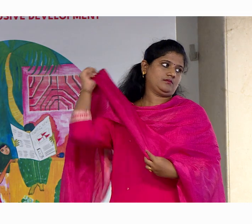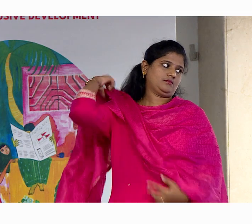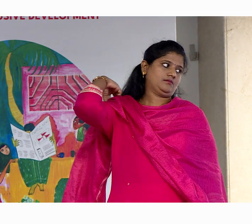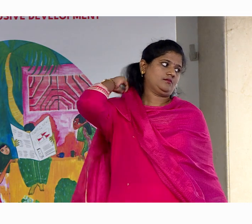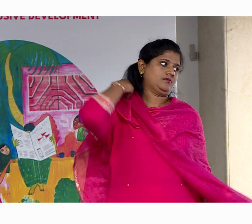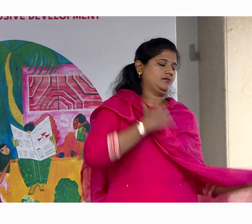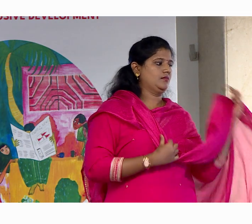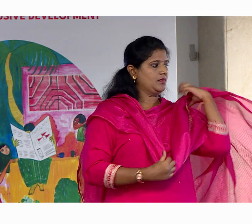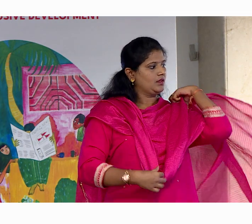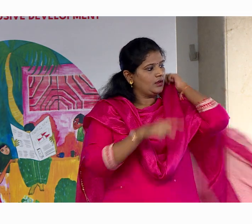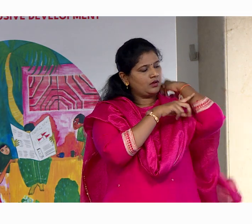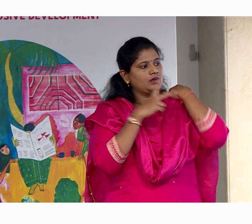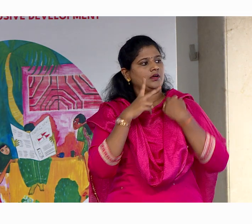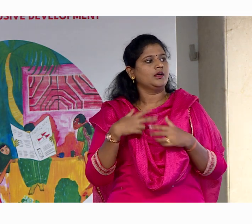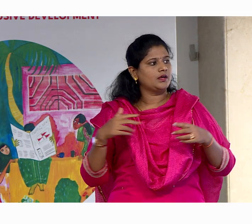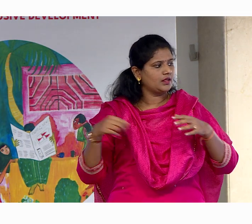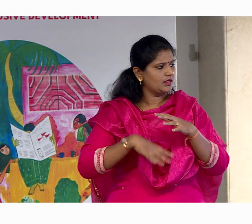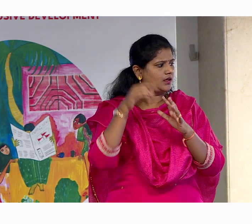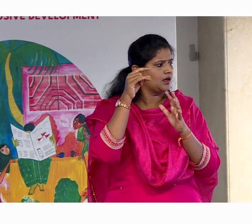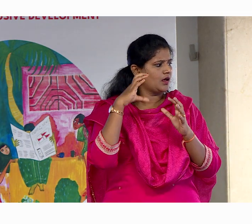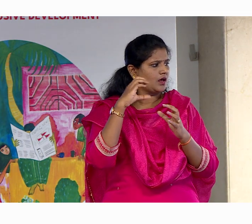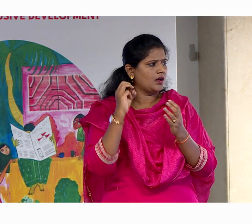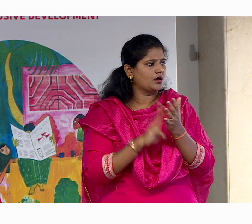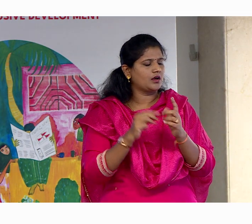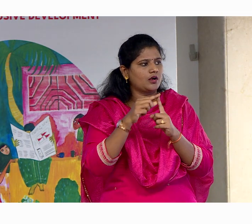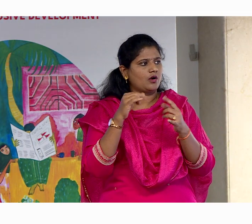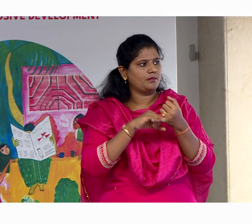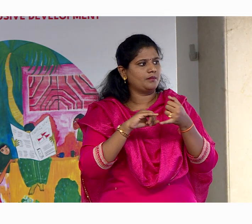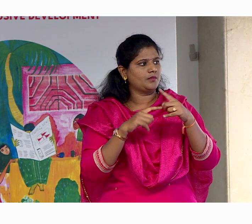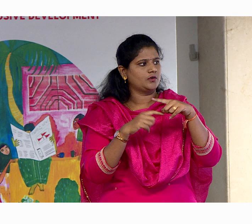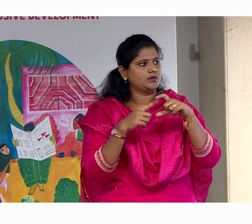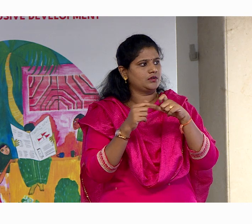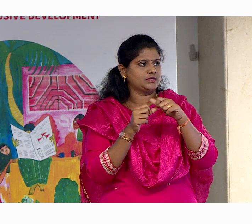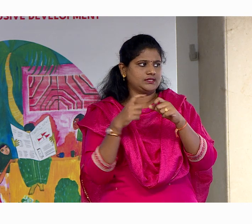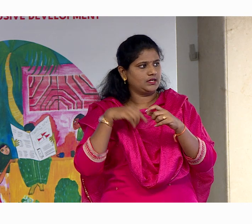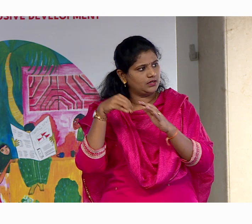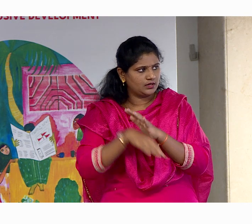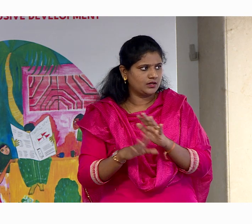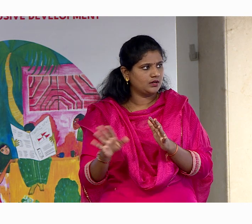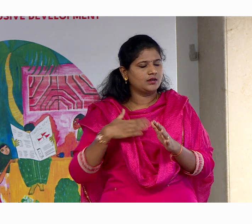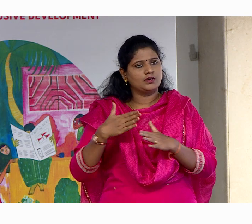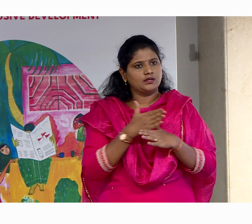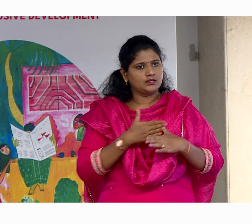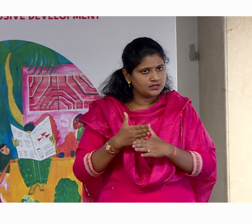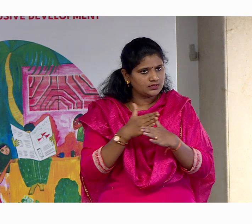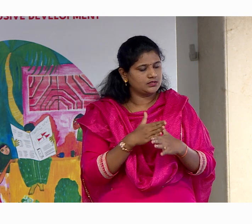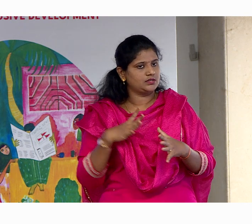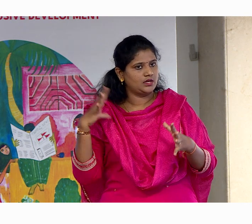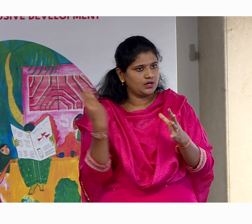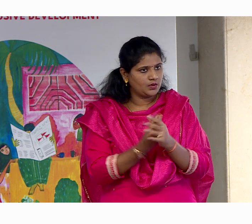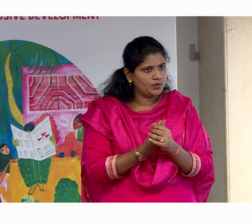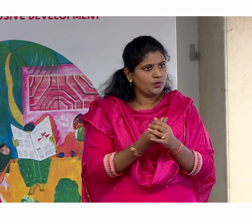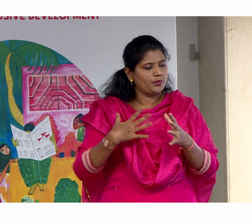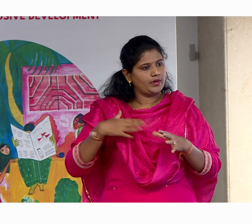to a compost heap, and this is our compost heap. Andree and I, by the way, are a couple, so we share a house, and we have